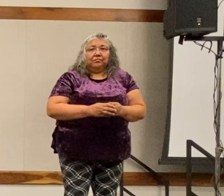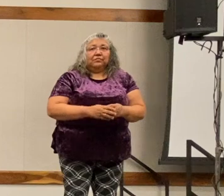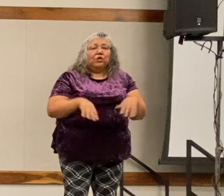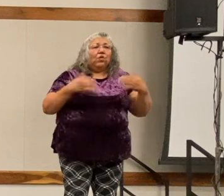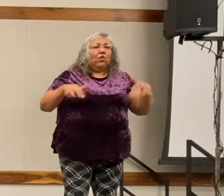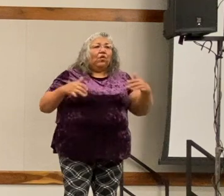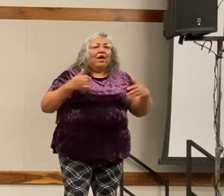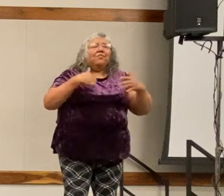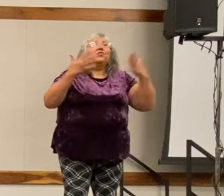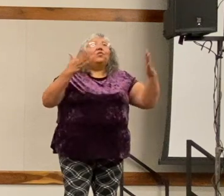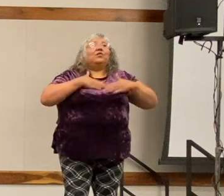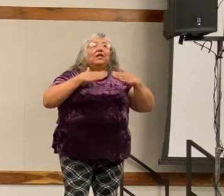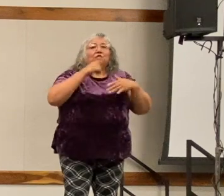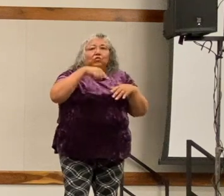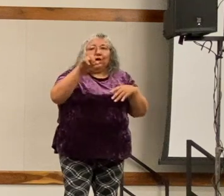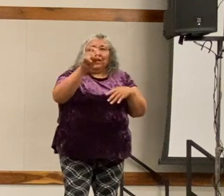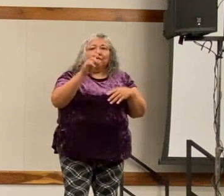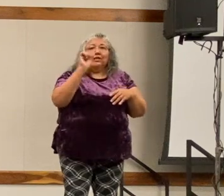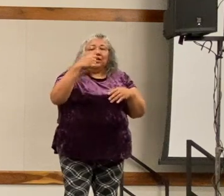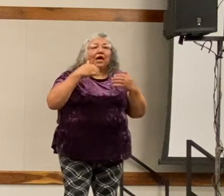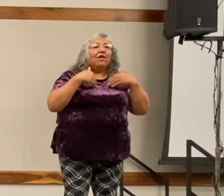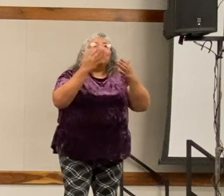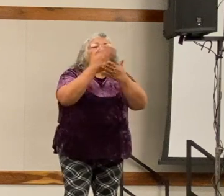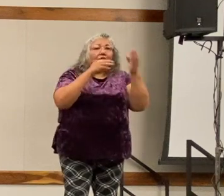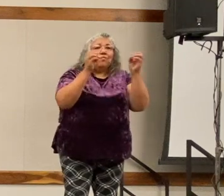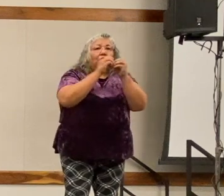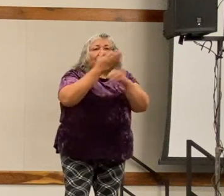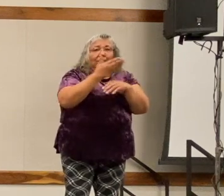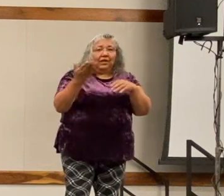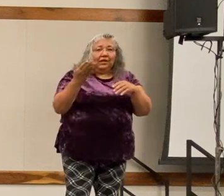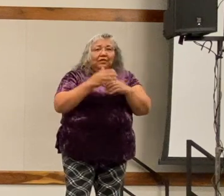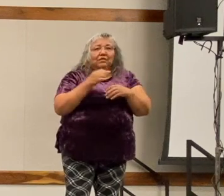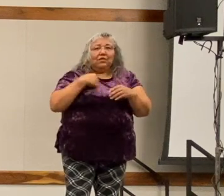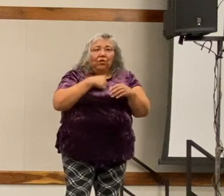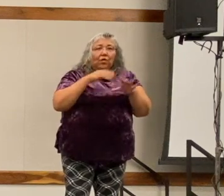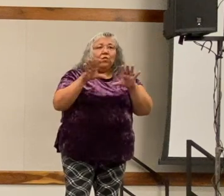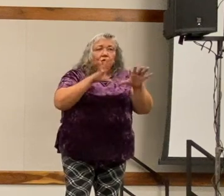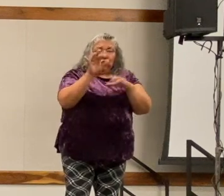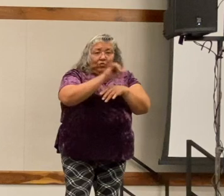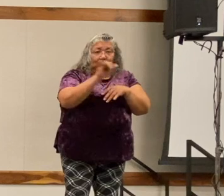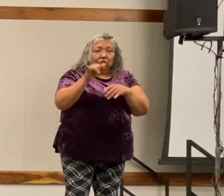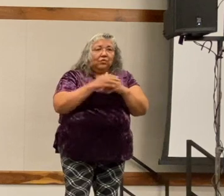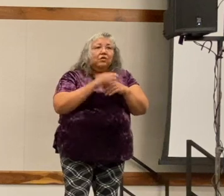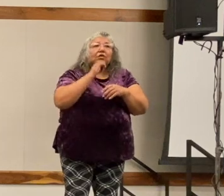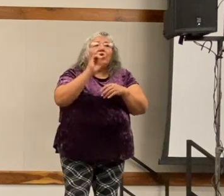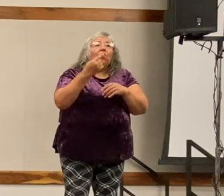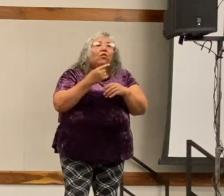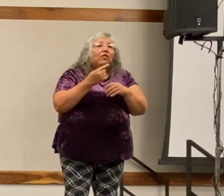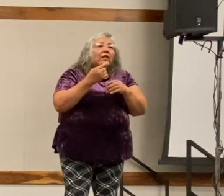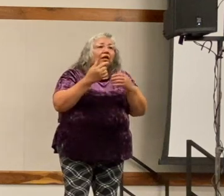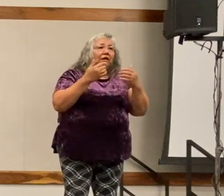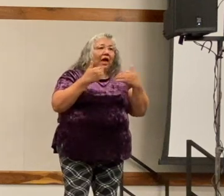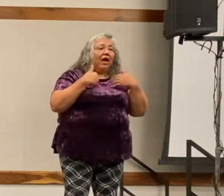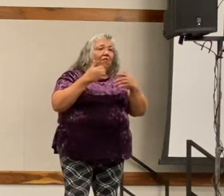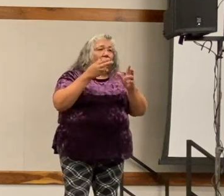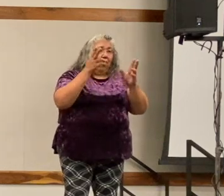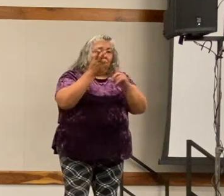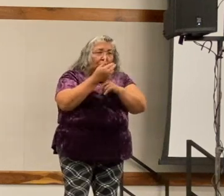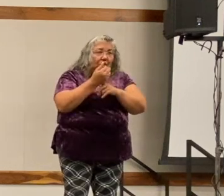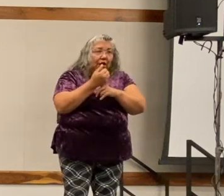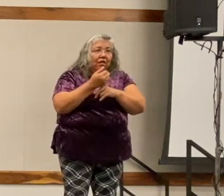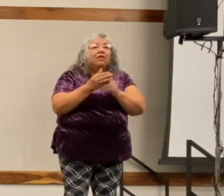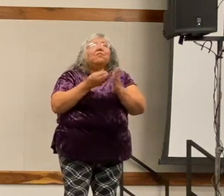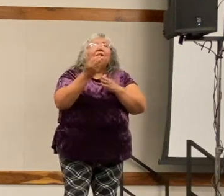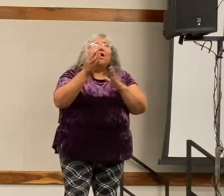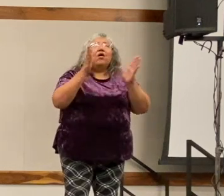Oh, man, I'm so glad you asked, because, yes, we have some more things up our sleeve that we want to do, too. Right? Not only do we want to buy a hotel. Listen, buy